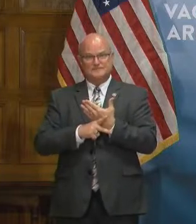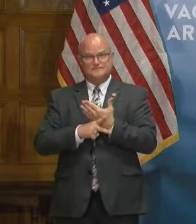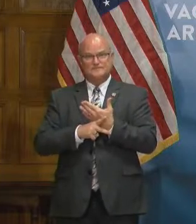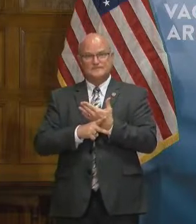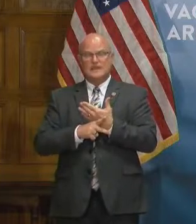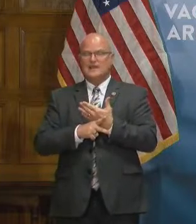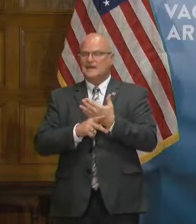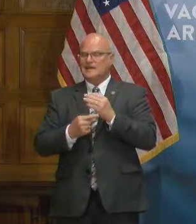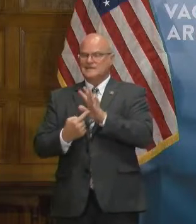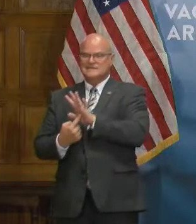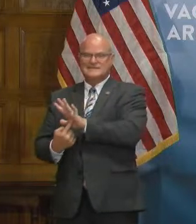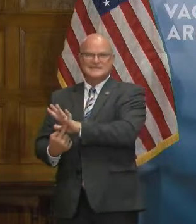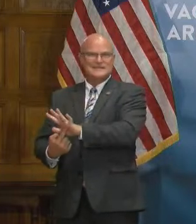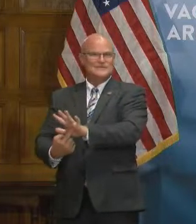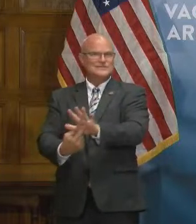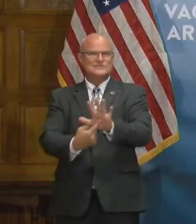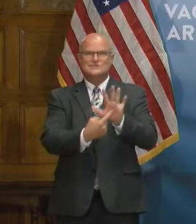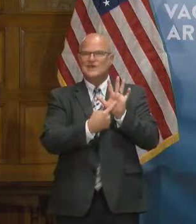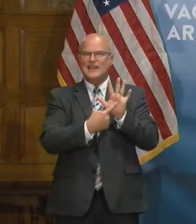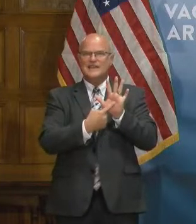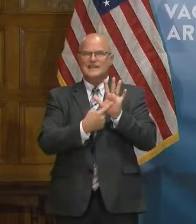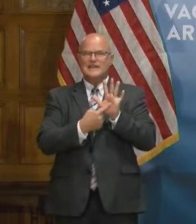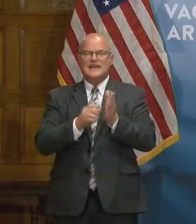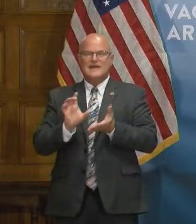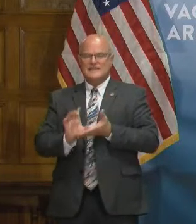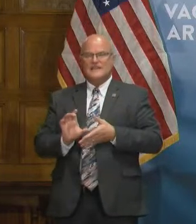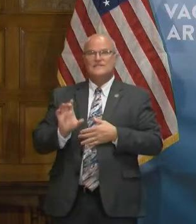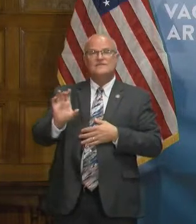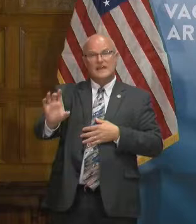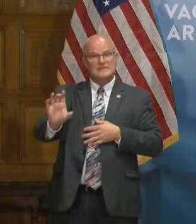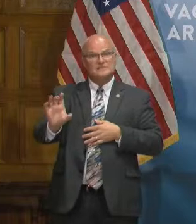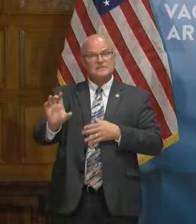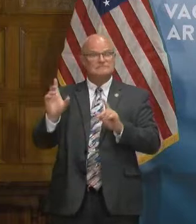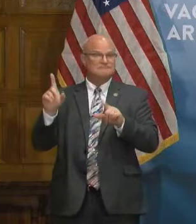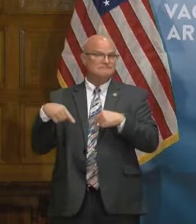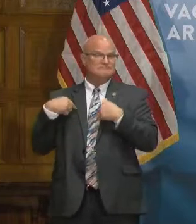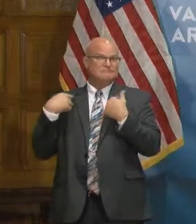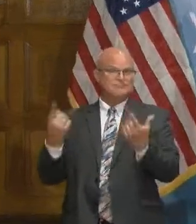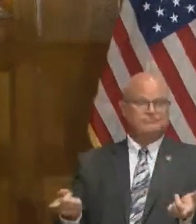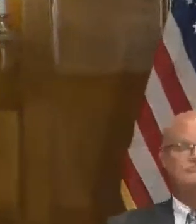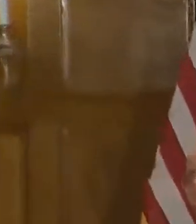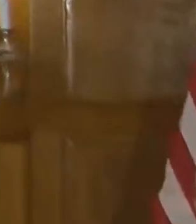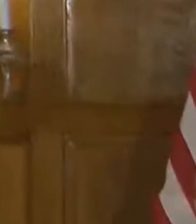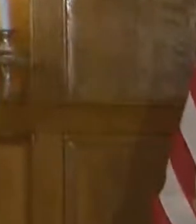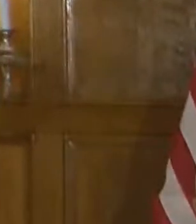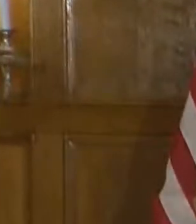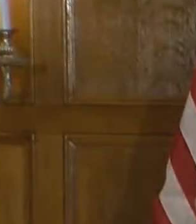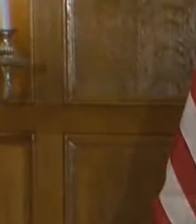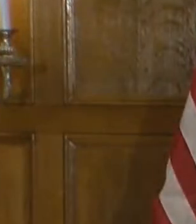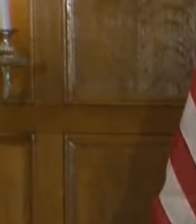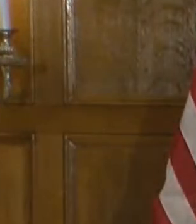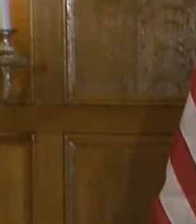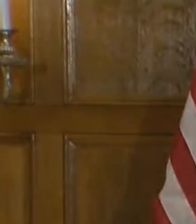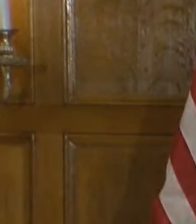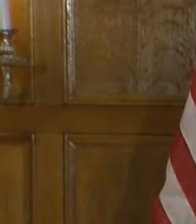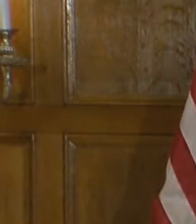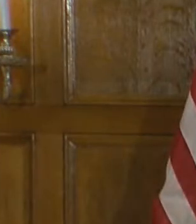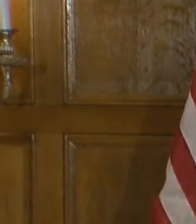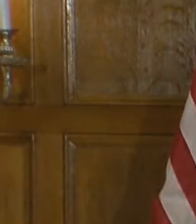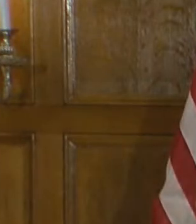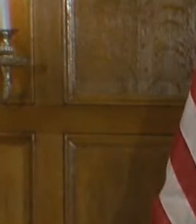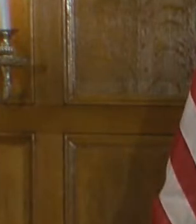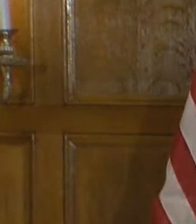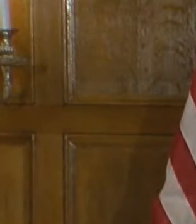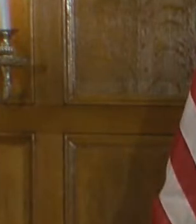And it's demonstrated by the investment that we've made in terms of our incentives, in terms of our recruitment